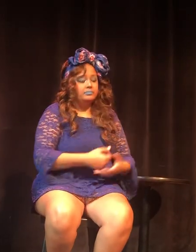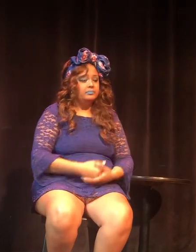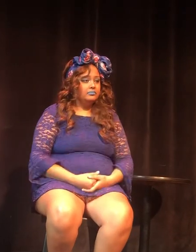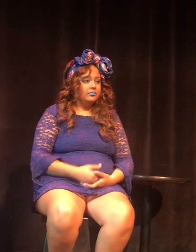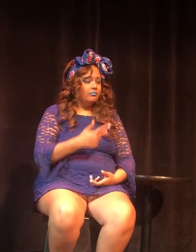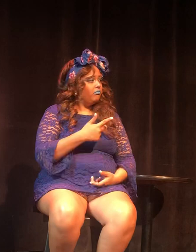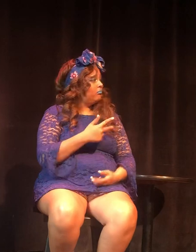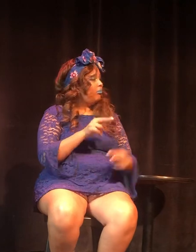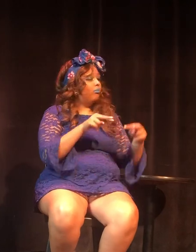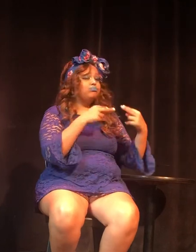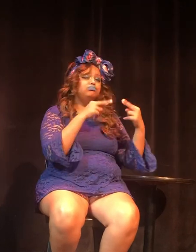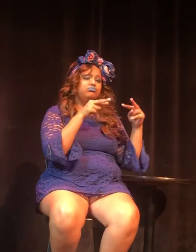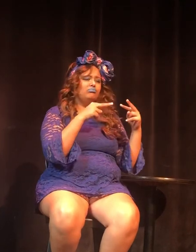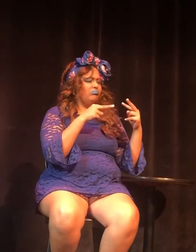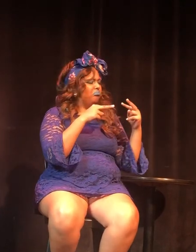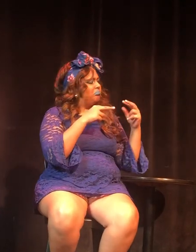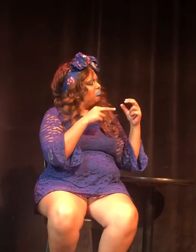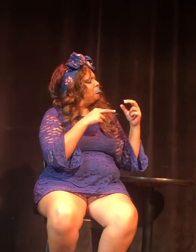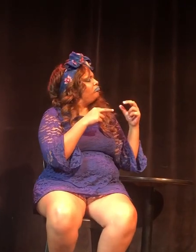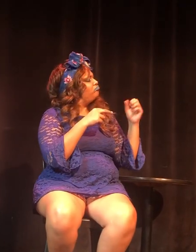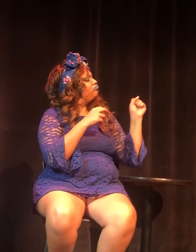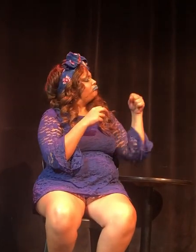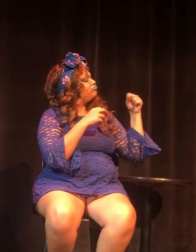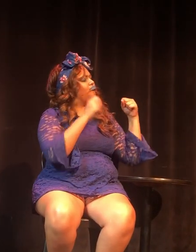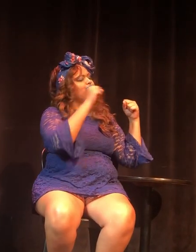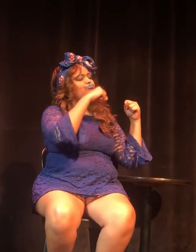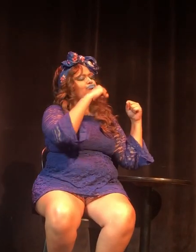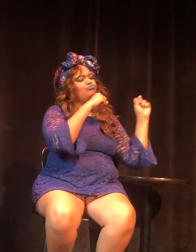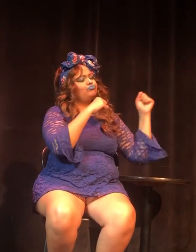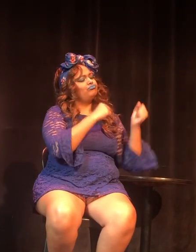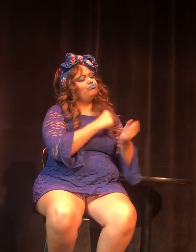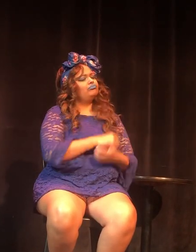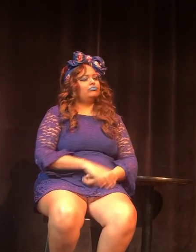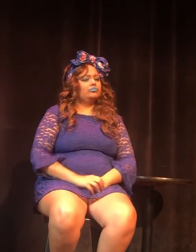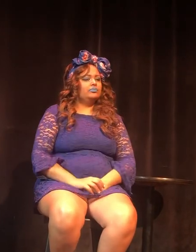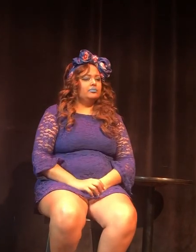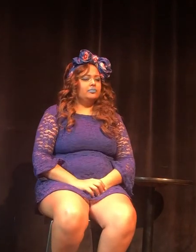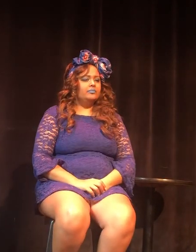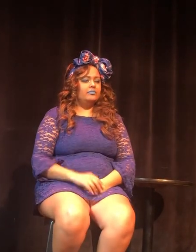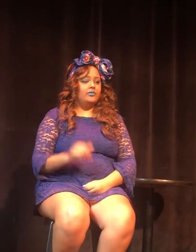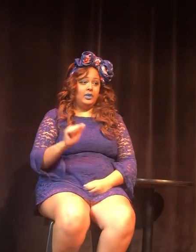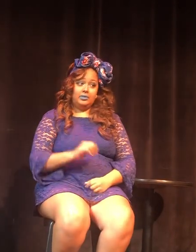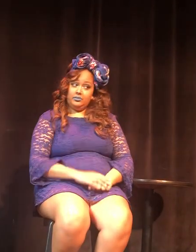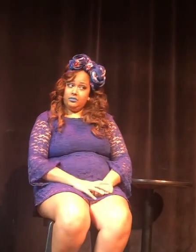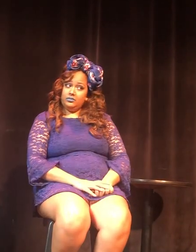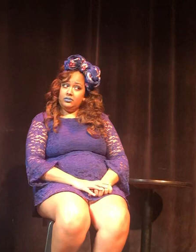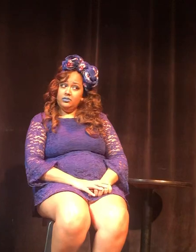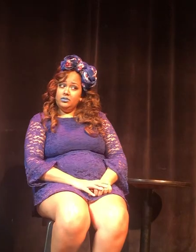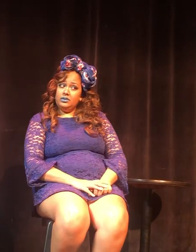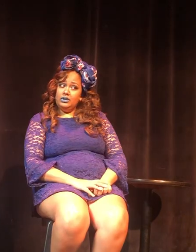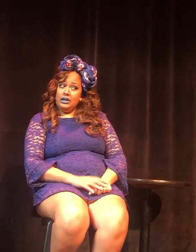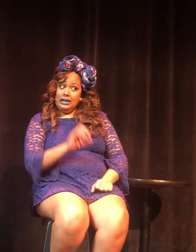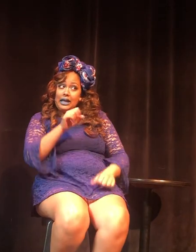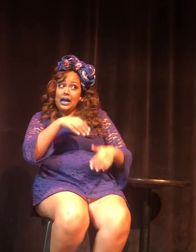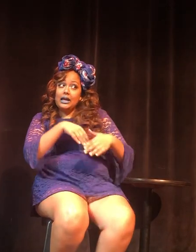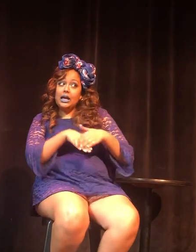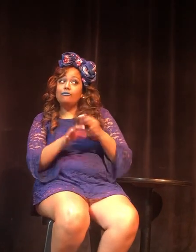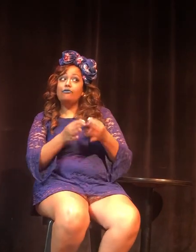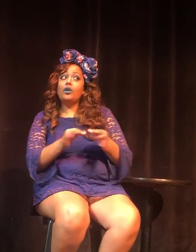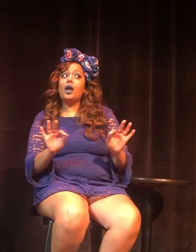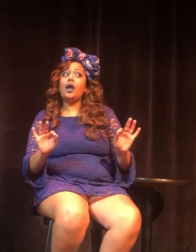nodded. Abby asked, Can we come back to the zoo for free, if you make our map?